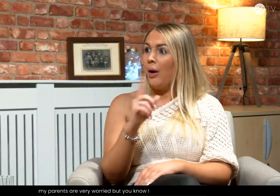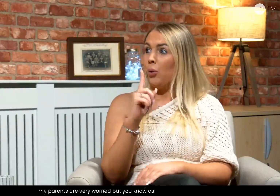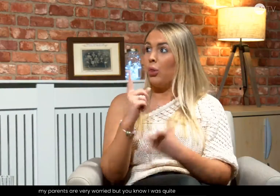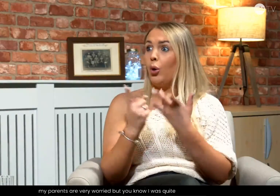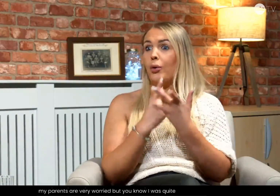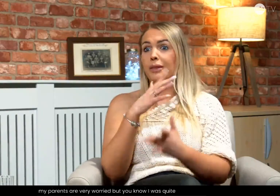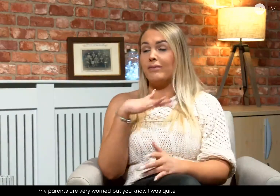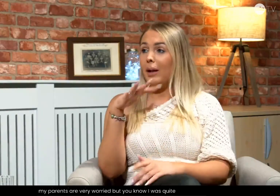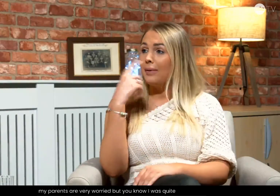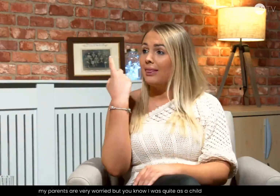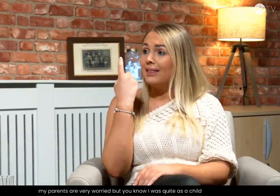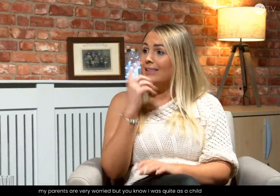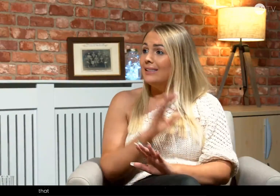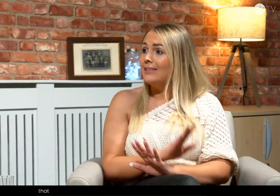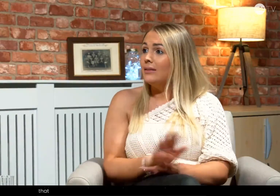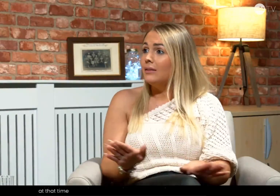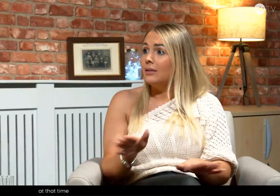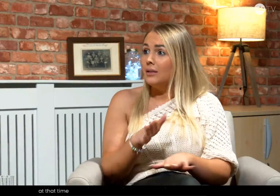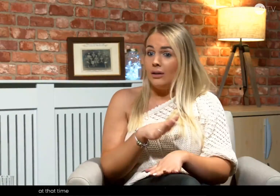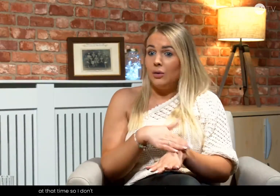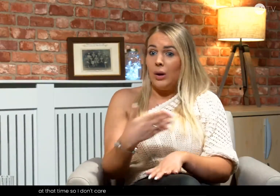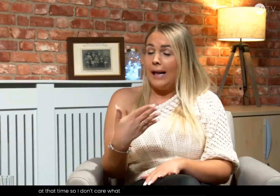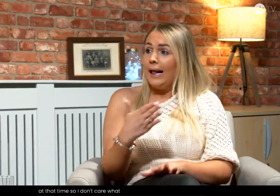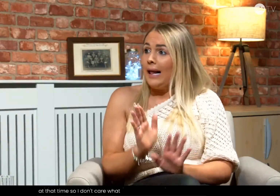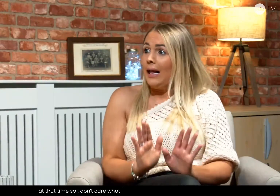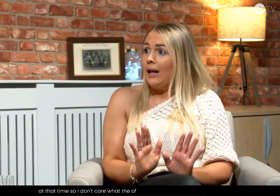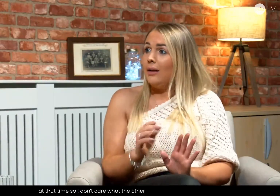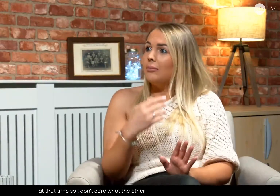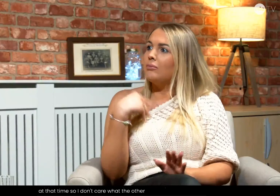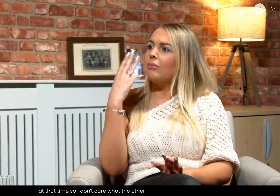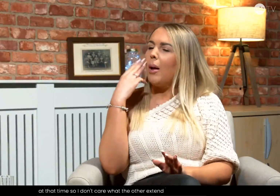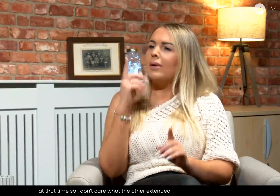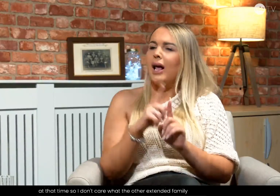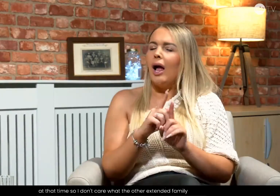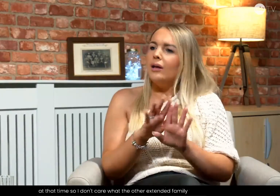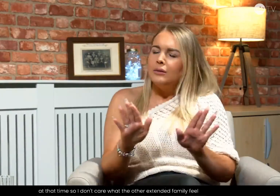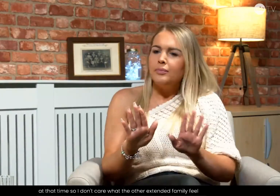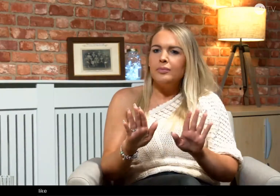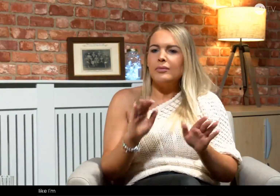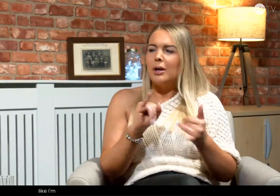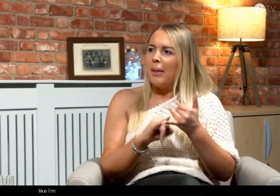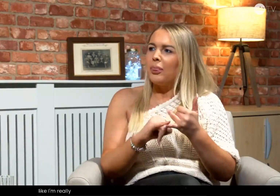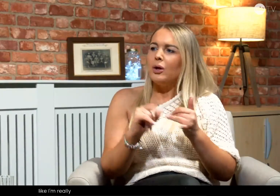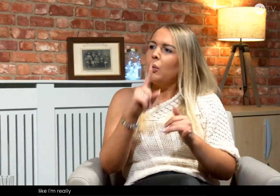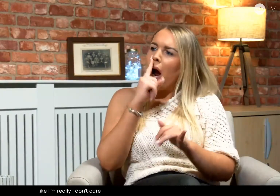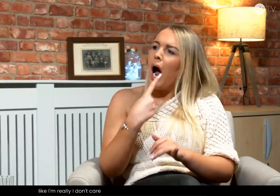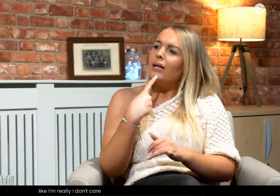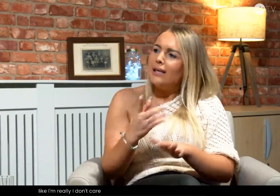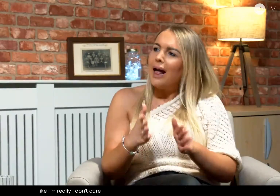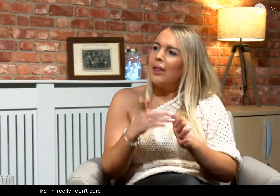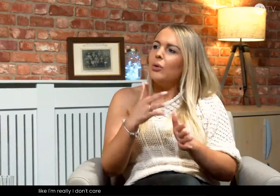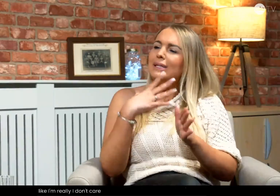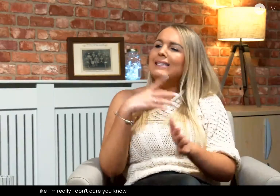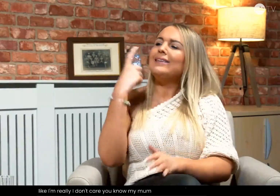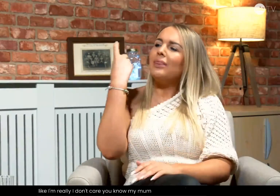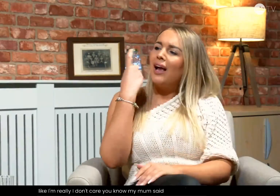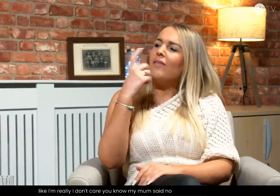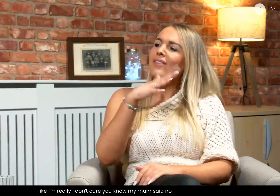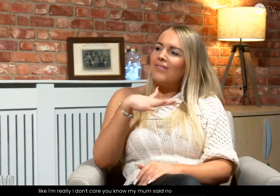So I said, I don't care what the other extended family feel like. I don't care. You know, my mum said, no, Samantha, you know, you can't say that. You need to